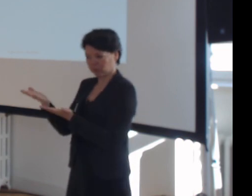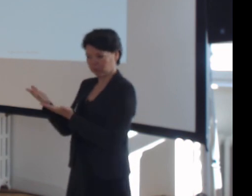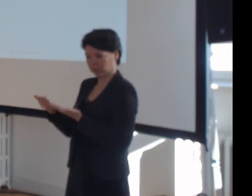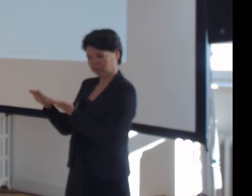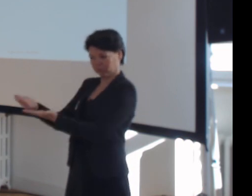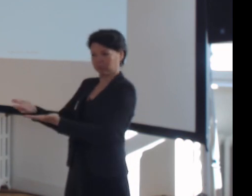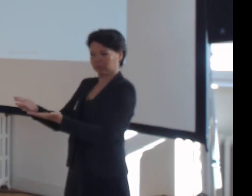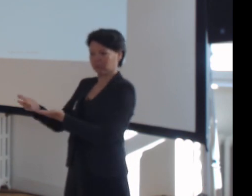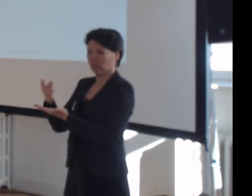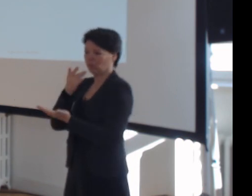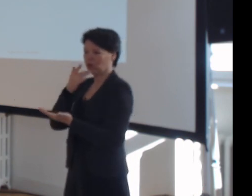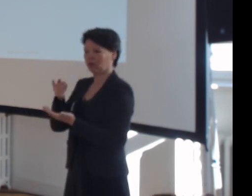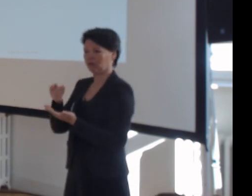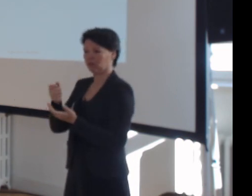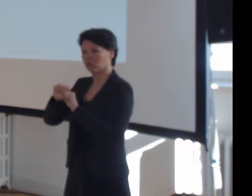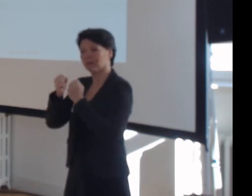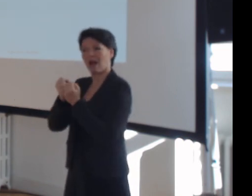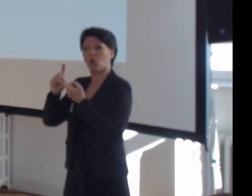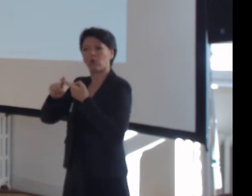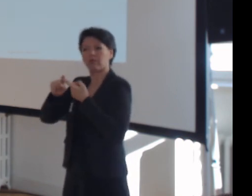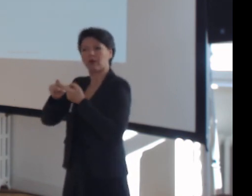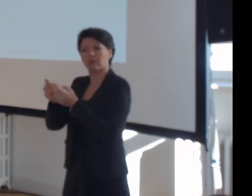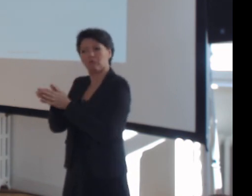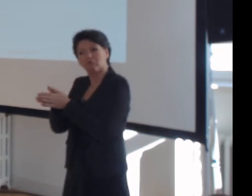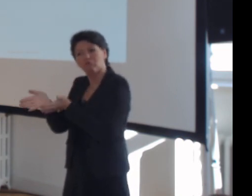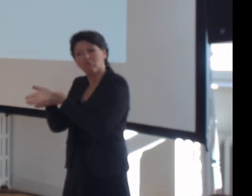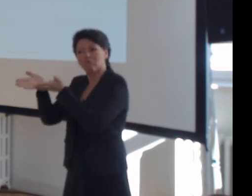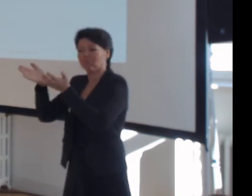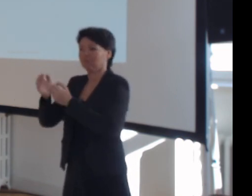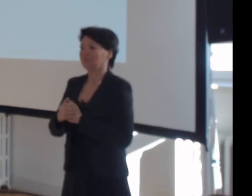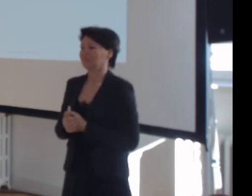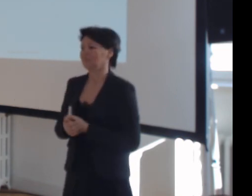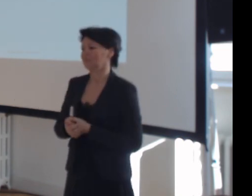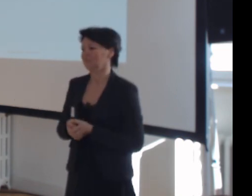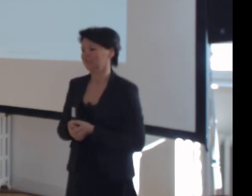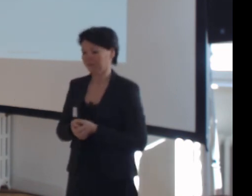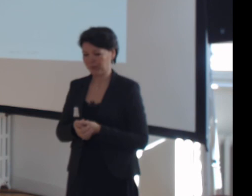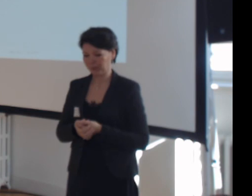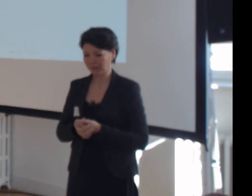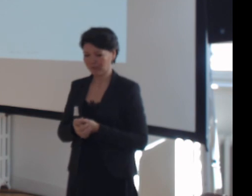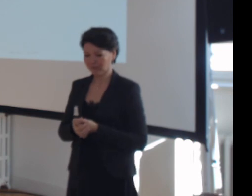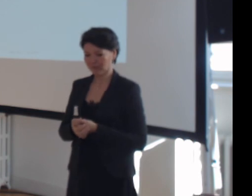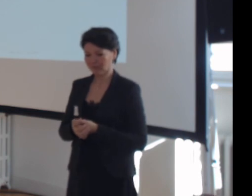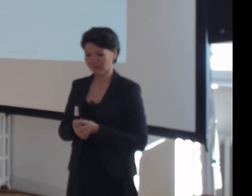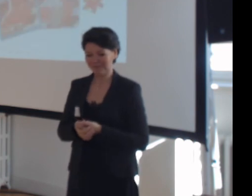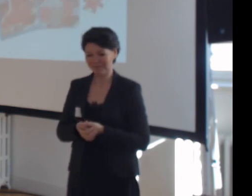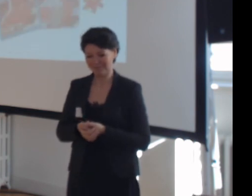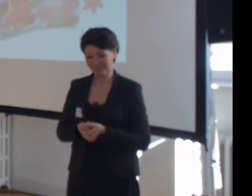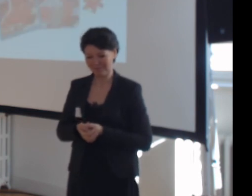there to facilitate the social contact that volunteers have with our users.